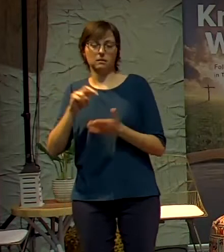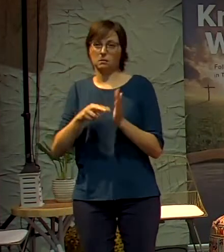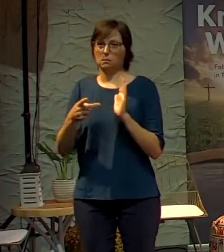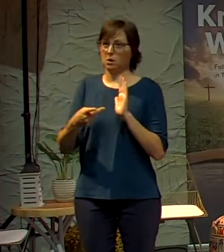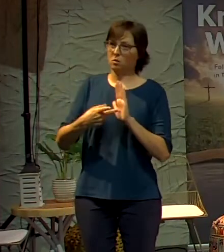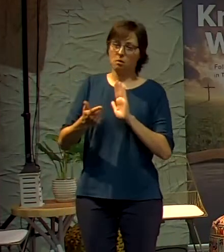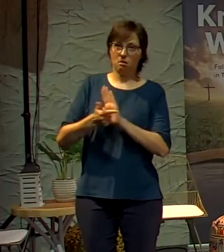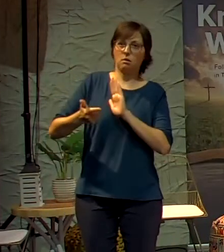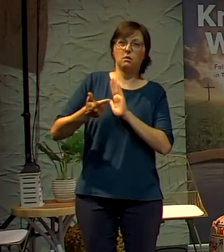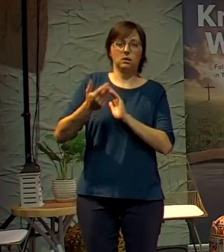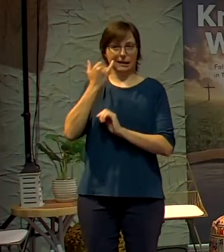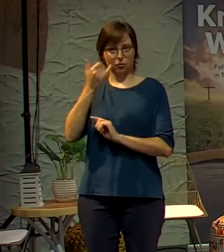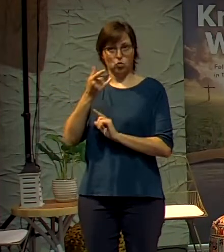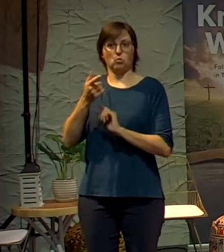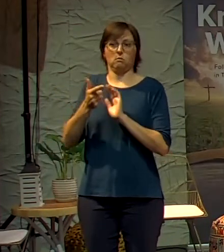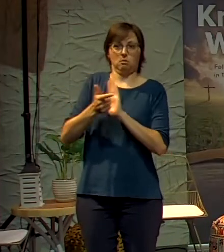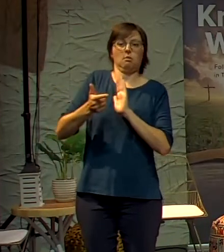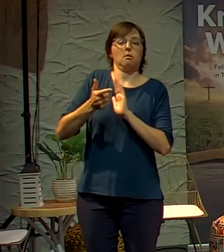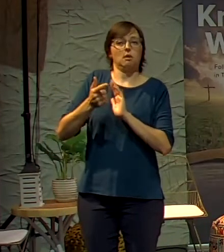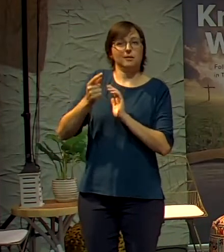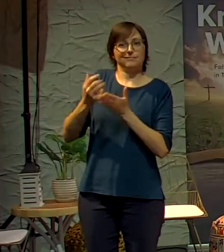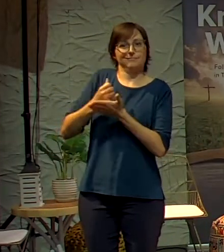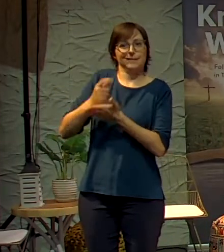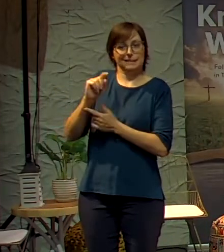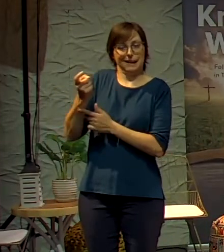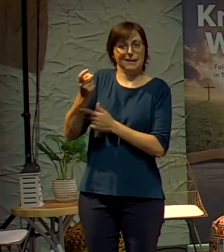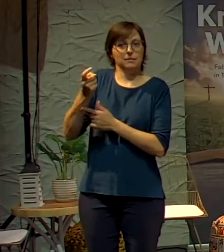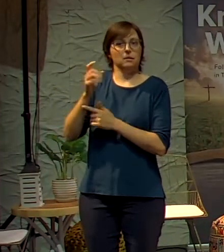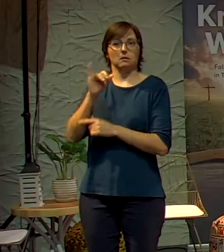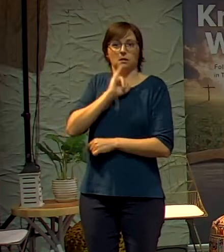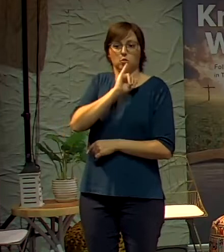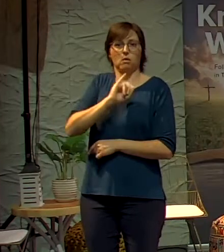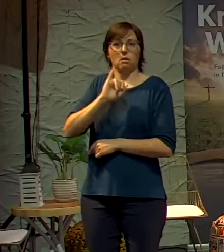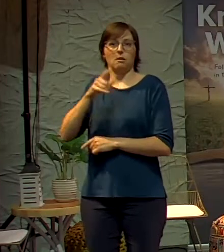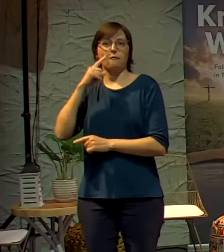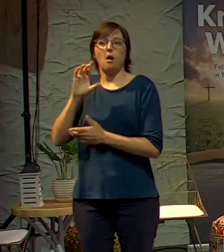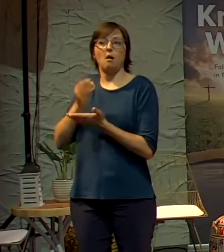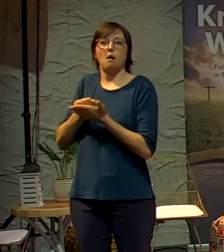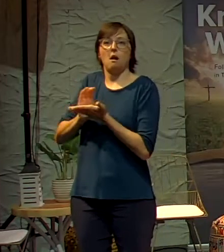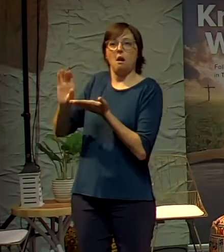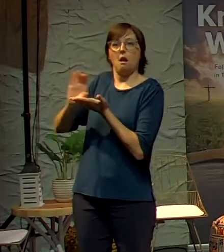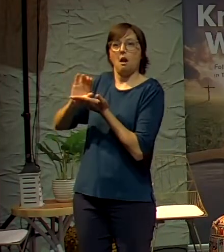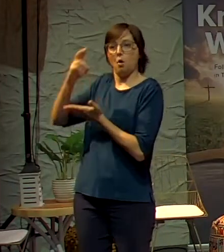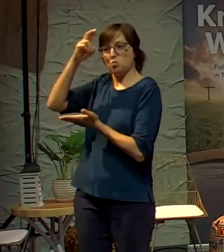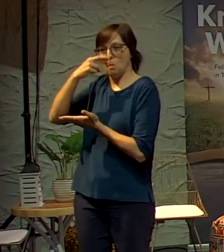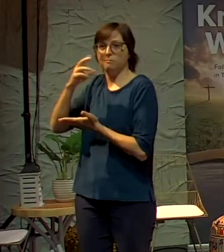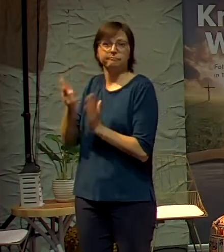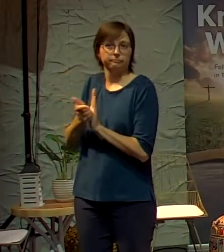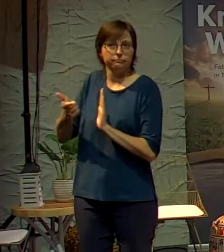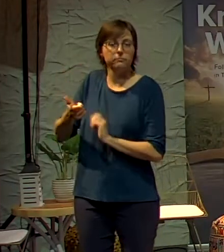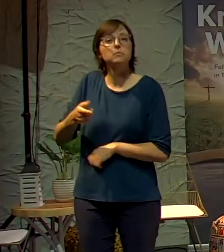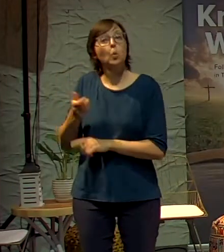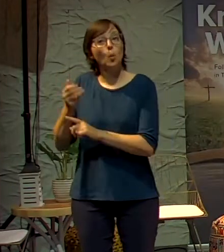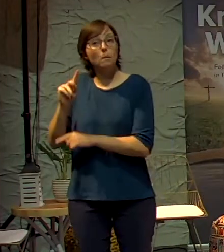nation if you're a tax collector in Israel, because you're collecting taxes for a foreign power, for Rome. He was a